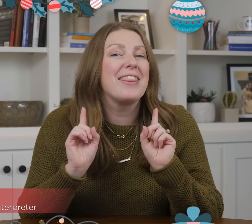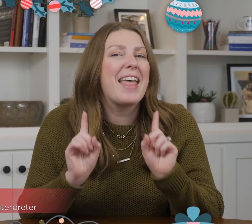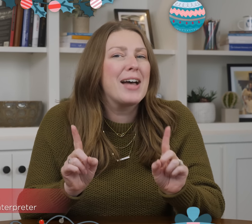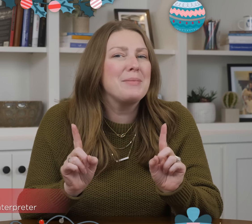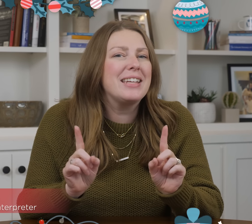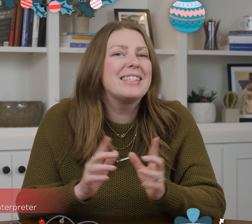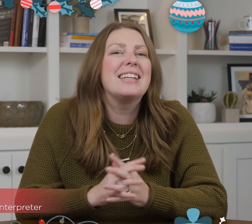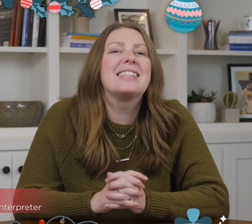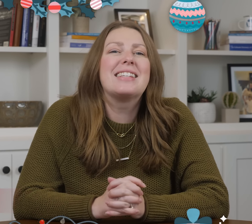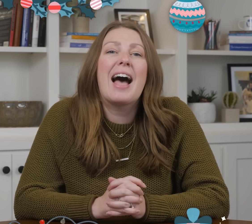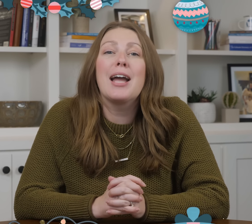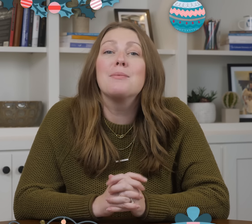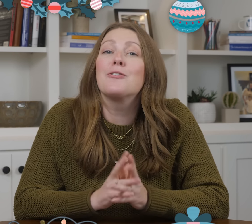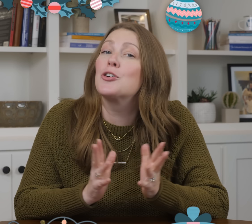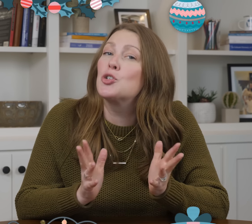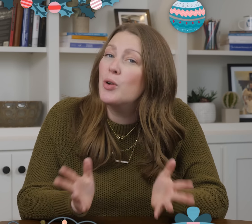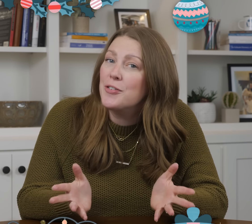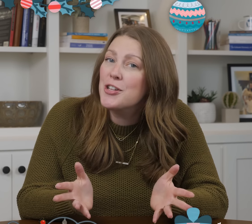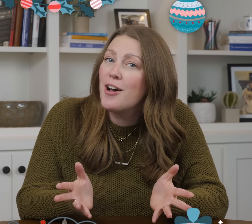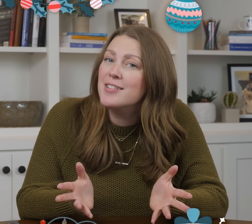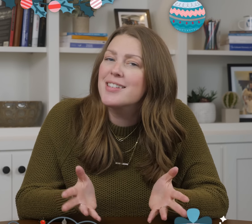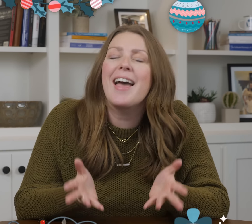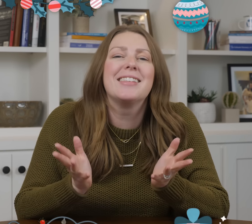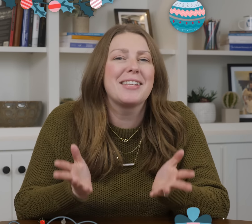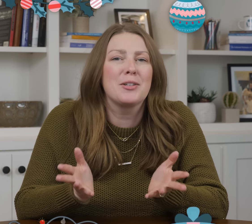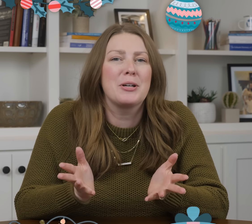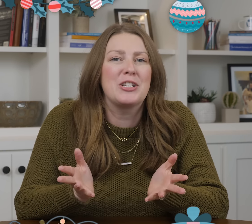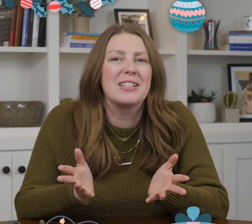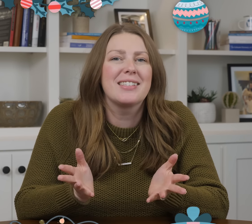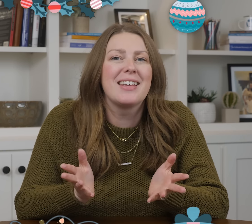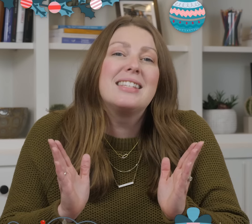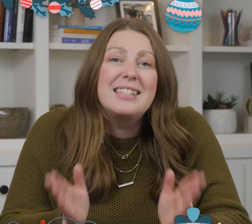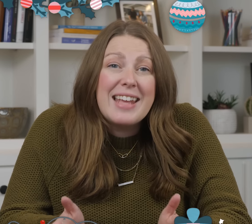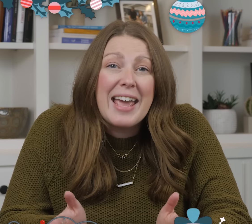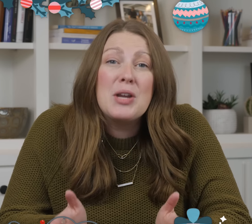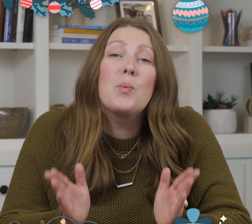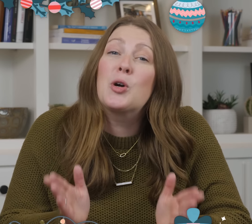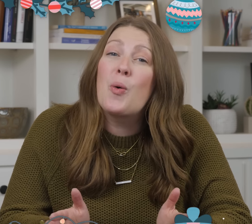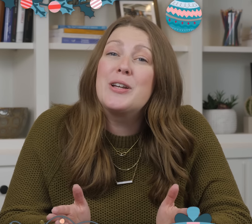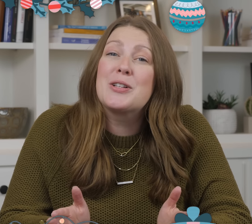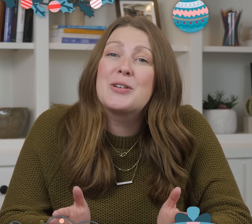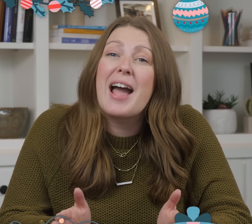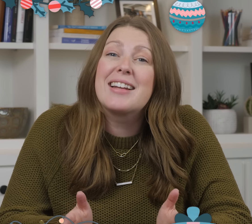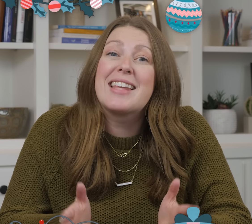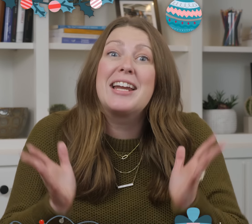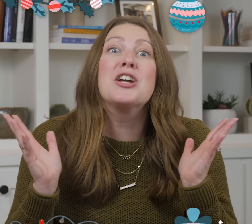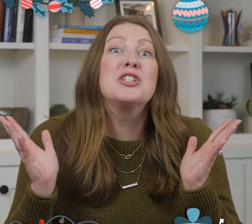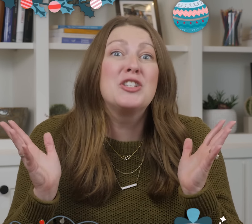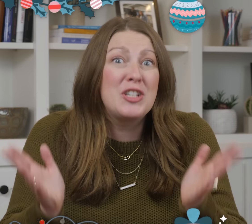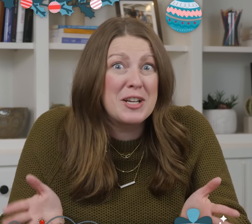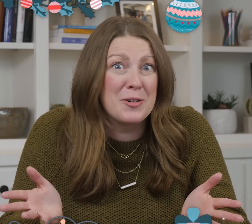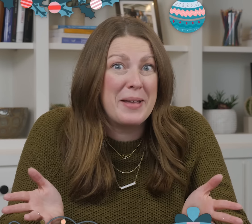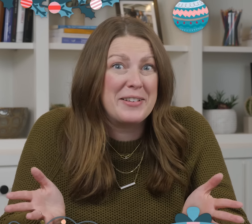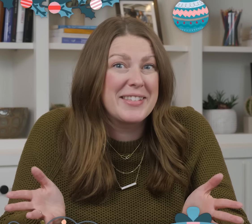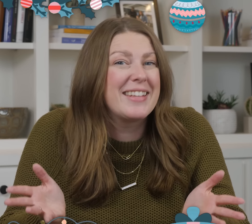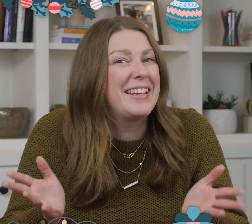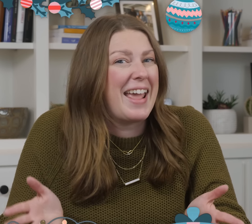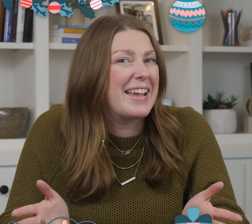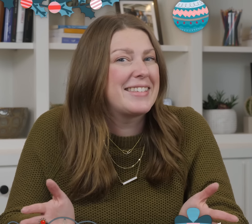that means it's time for joyful songs and celebrations. Today, we're going to learn how to sign Jingle Bells in